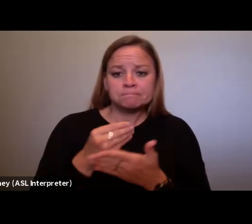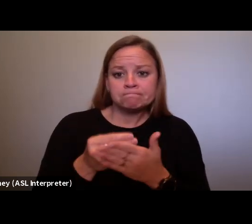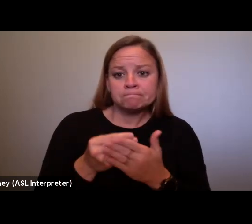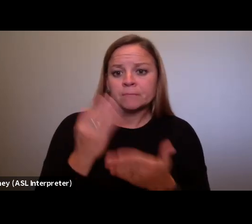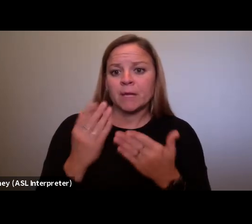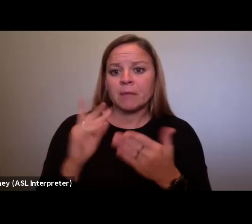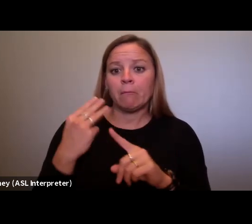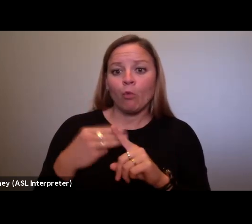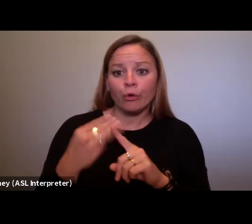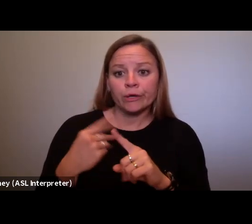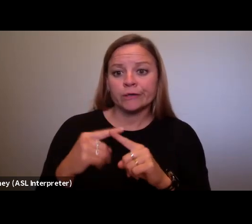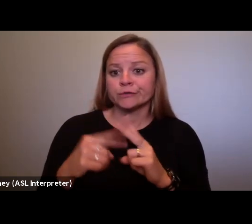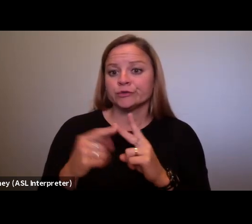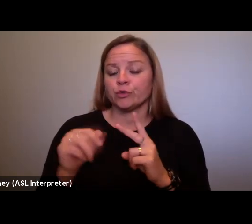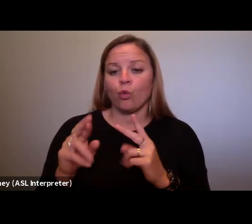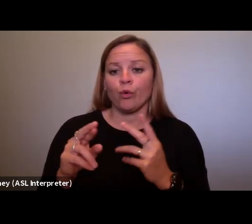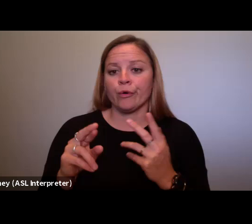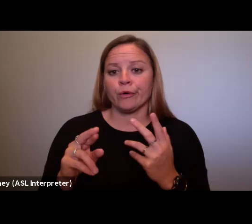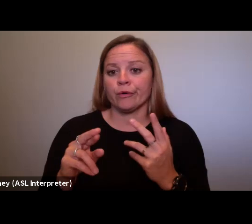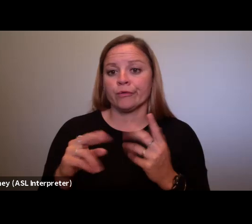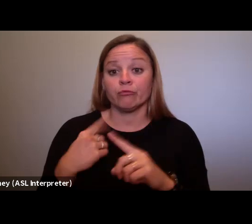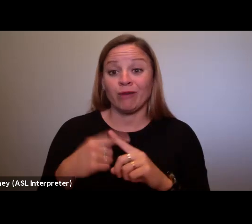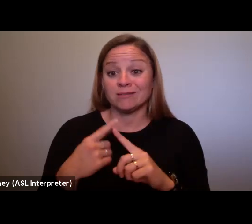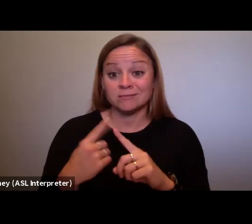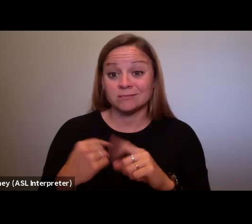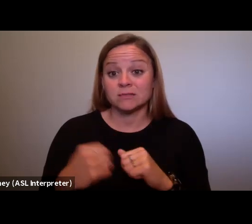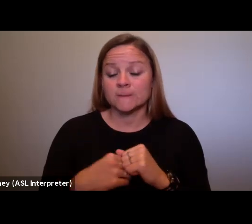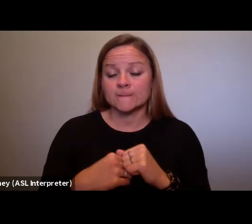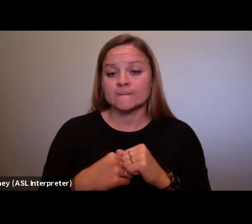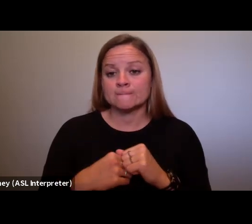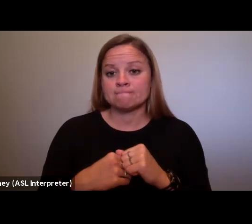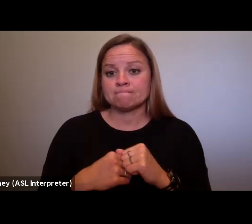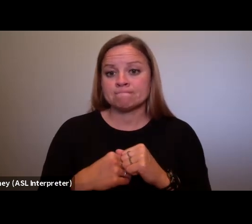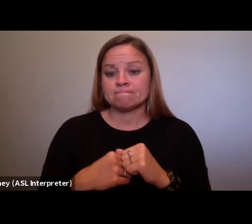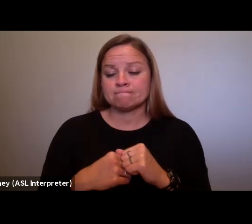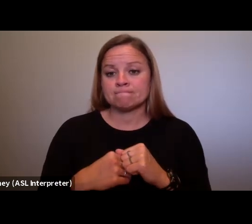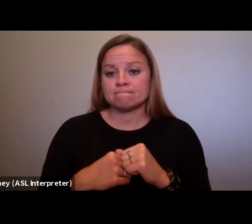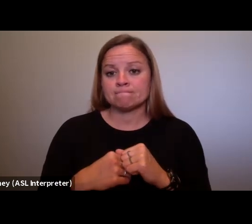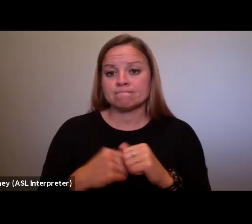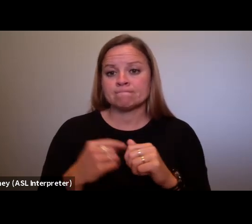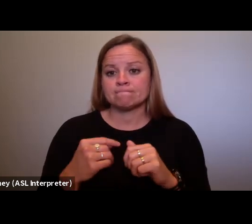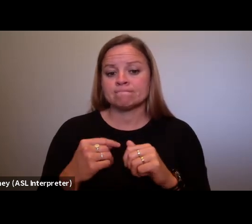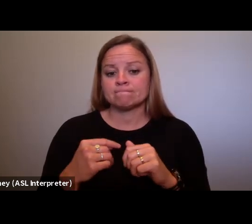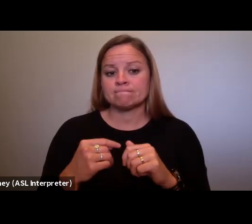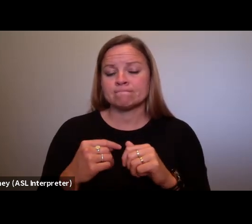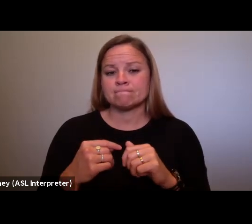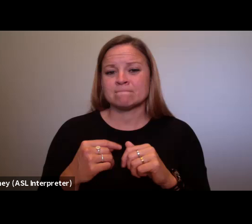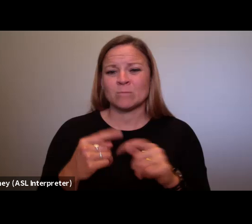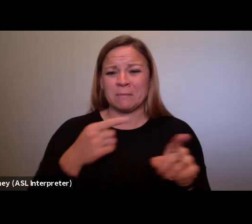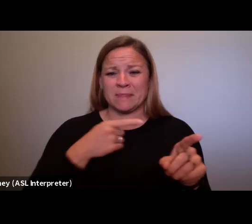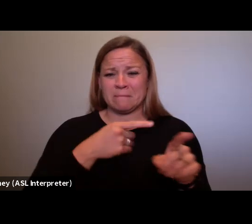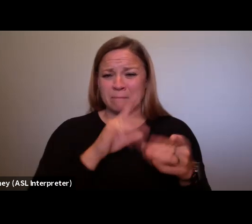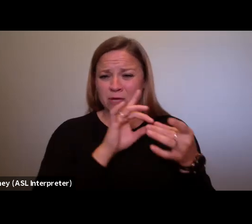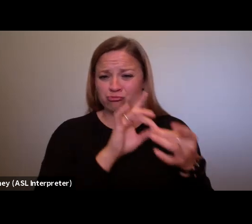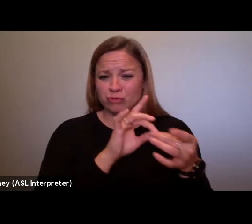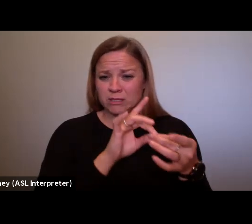their mortgage or just supplement the rent. But I think our main, you know, the main